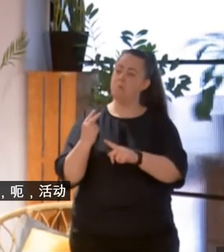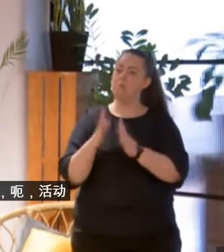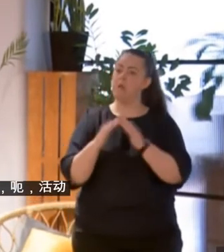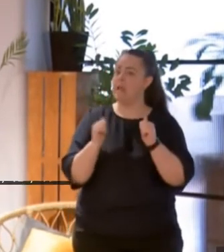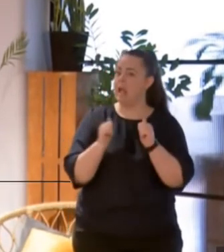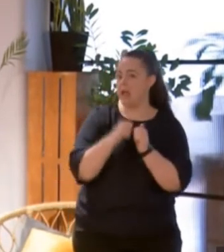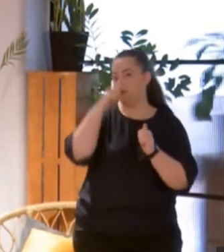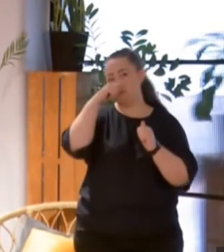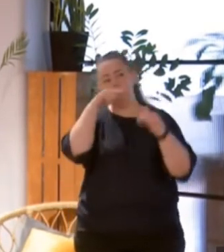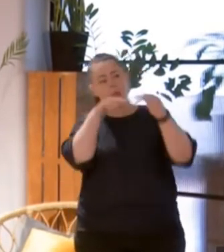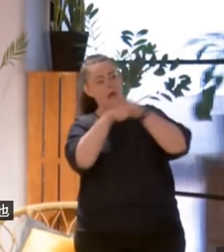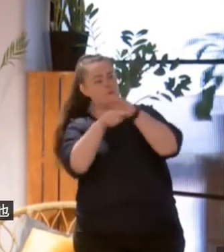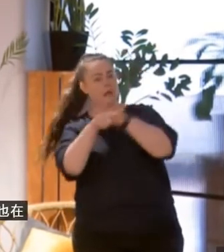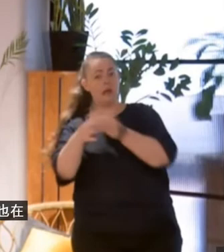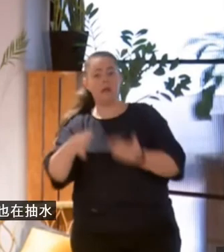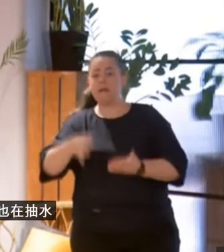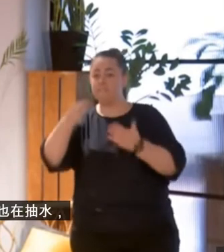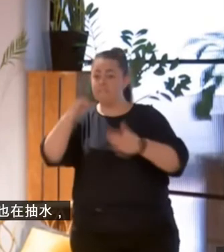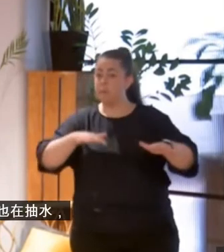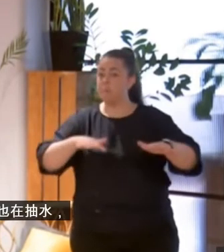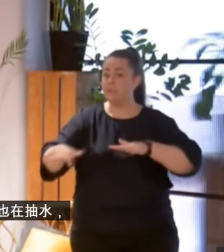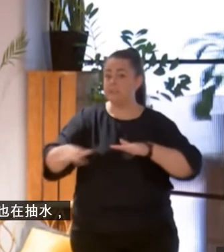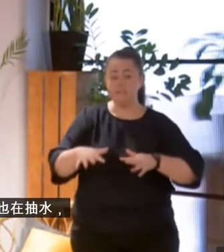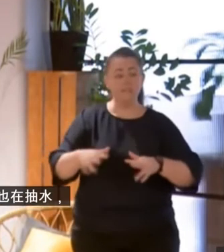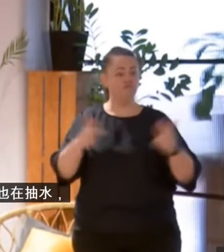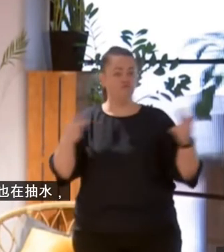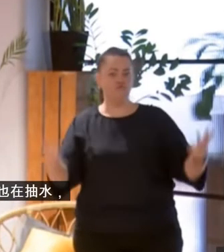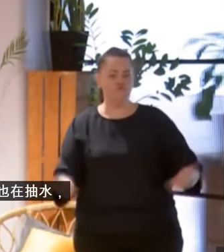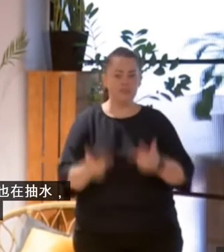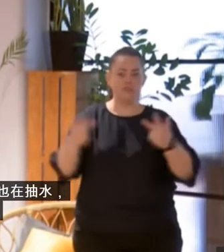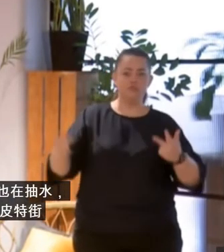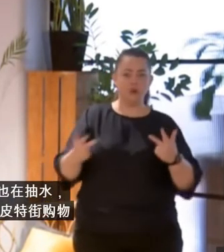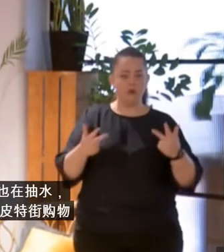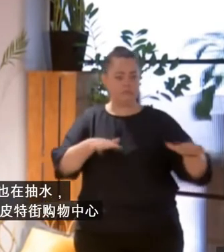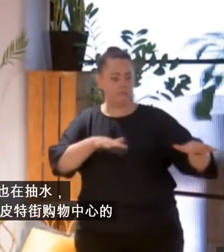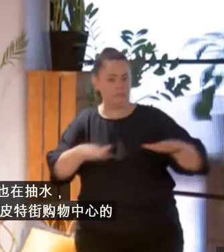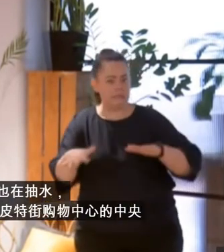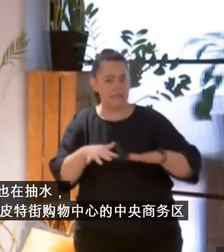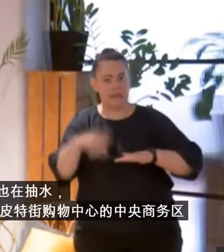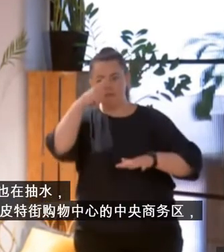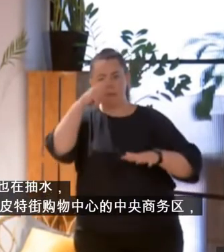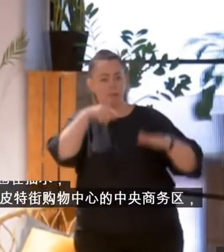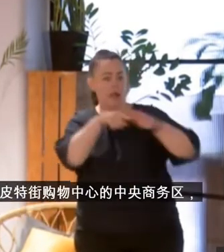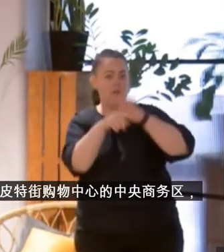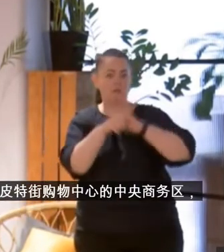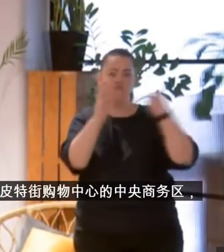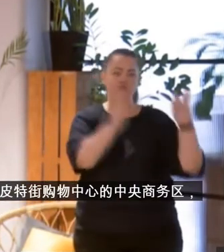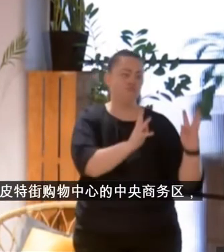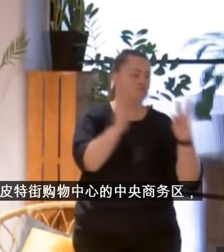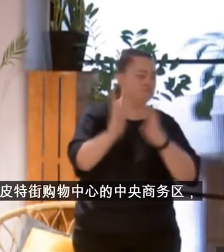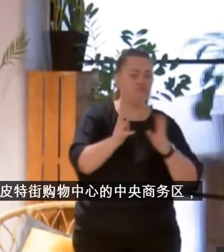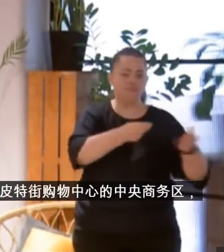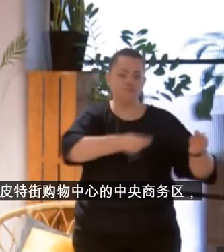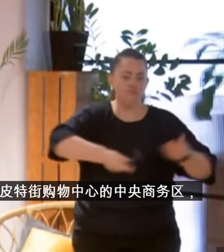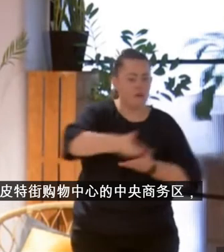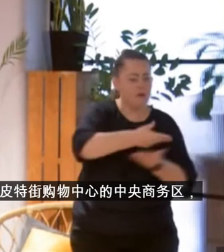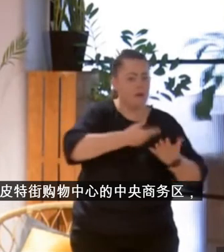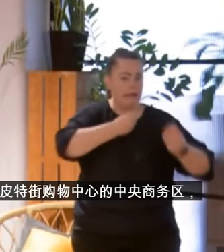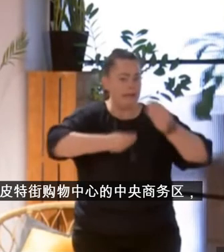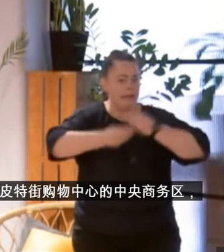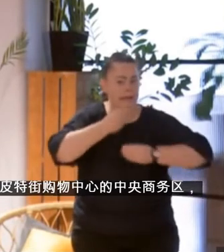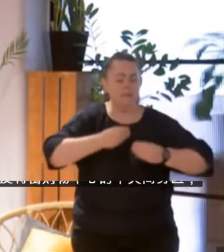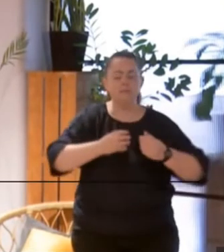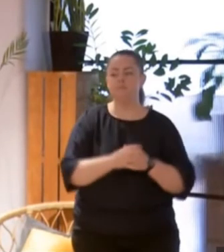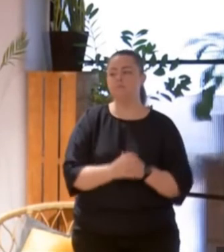returning, cafes are busy, restaurants are pumping, even here in the CBD on the weekend, Pitt Street Mall was